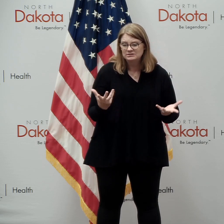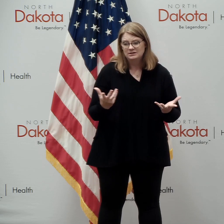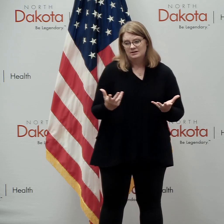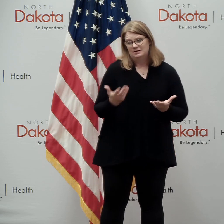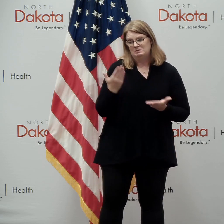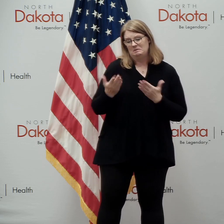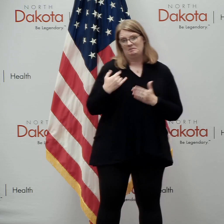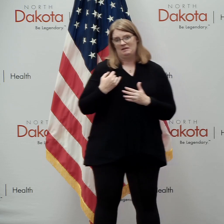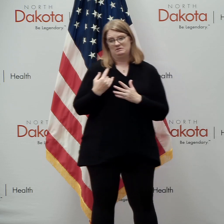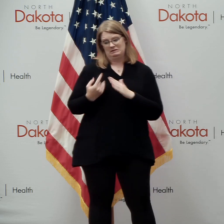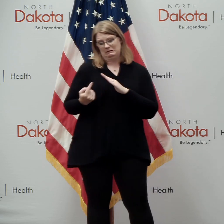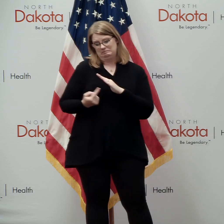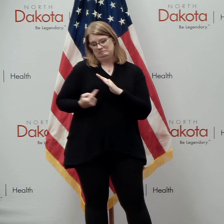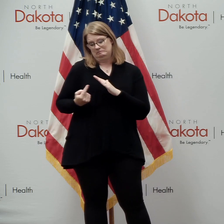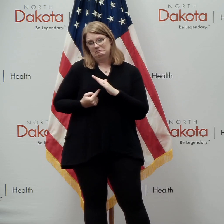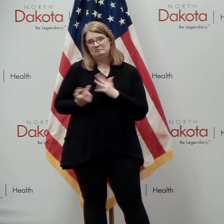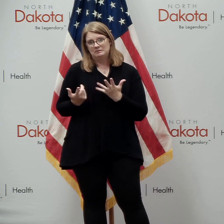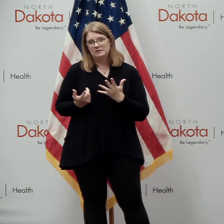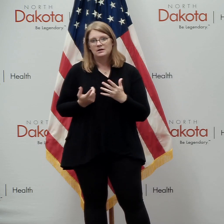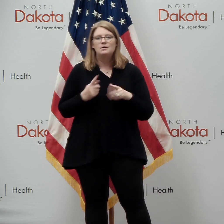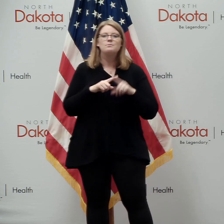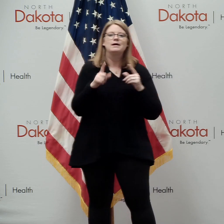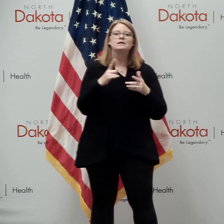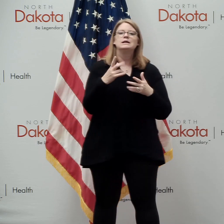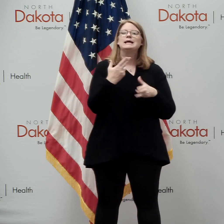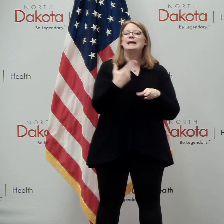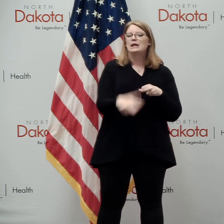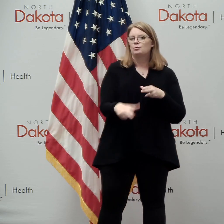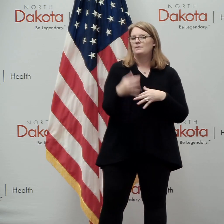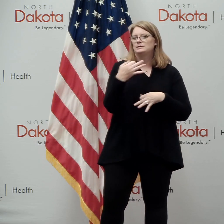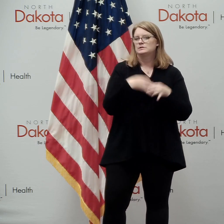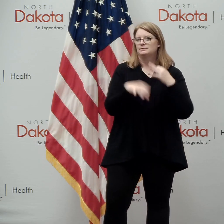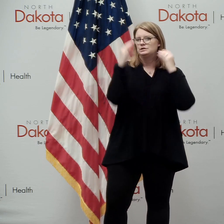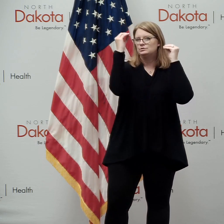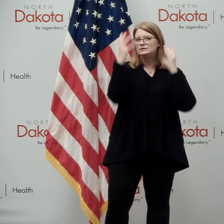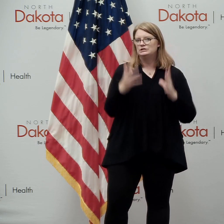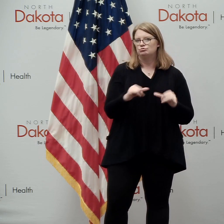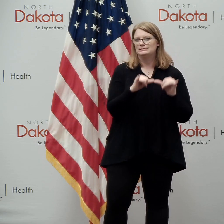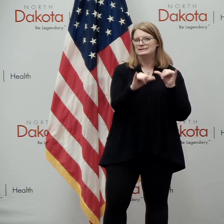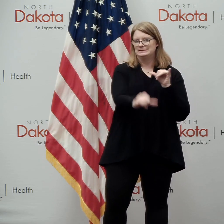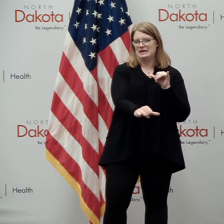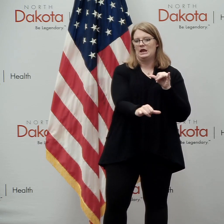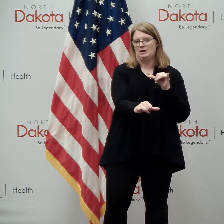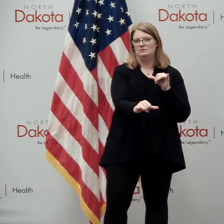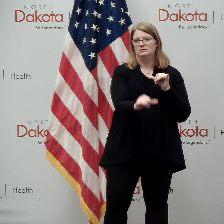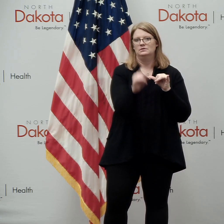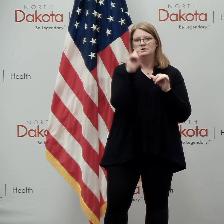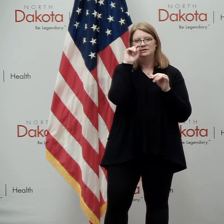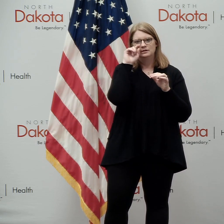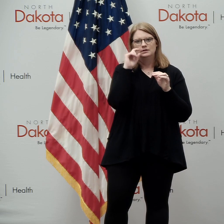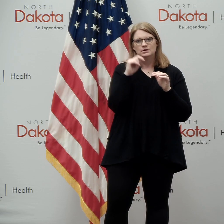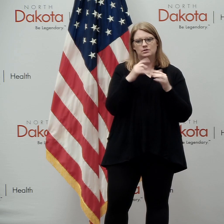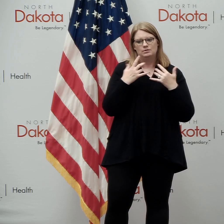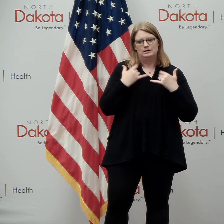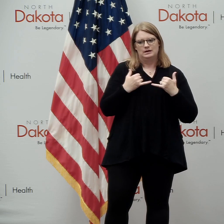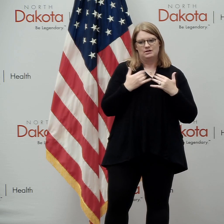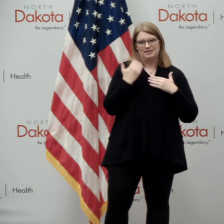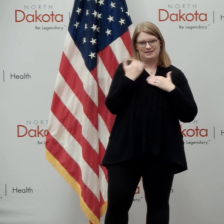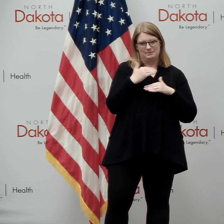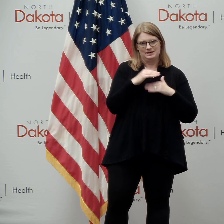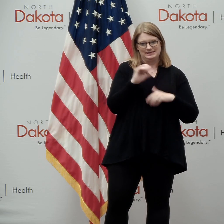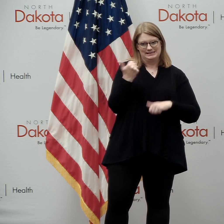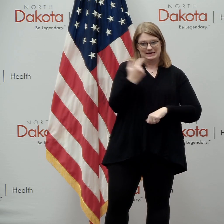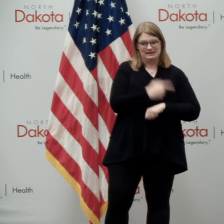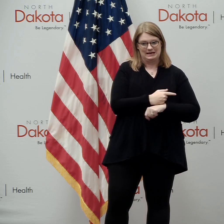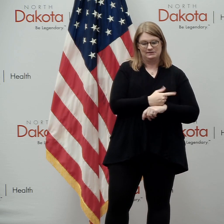or isolate. This executive order allows for interim substitute teachers to remain in a classroom beyond the current limitation of 10 days. Did